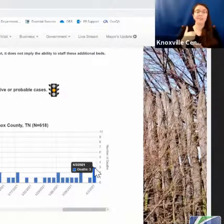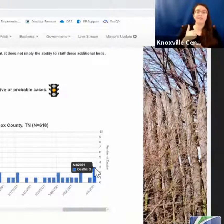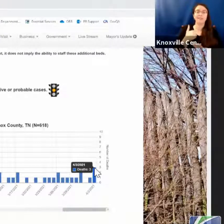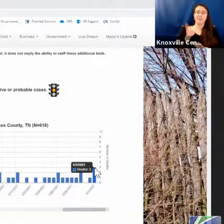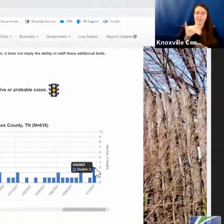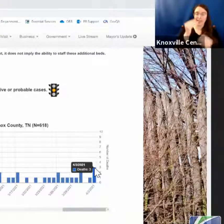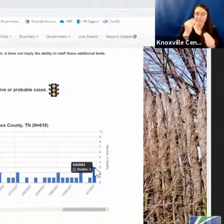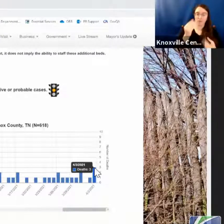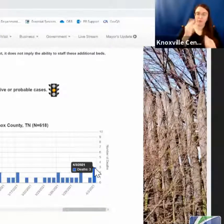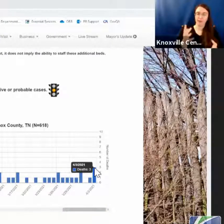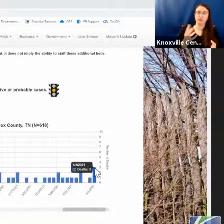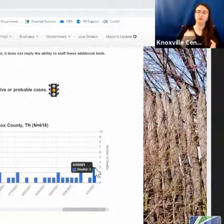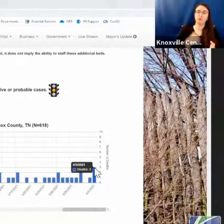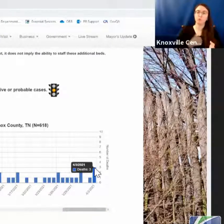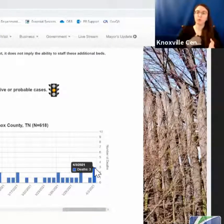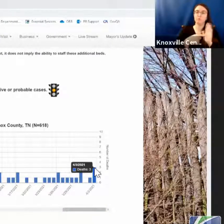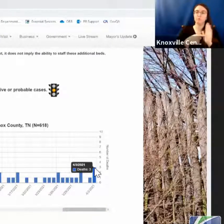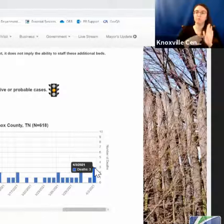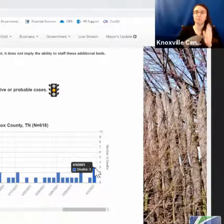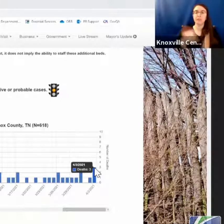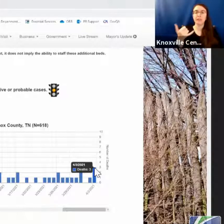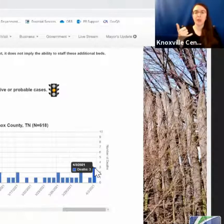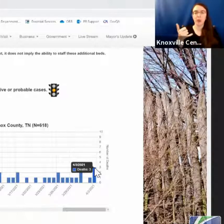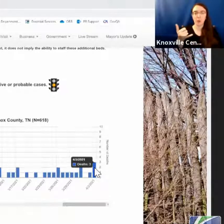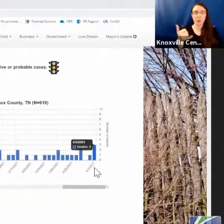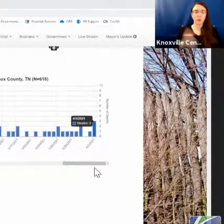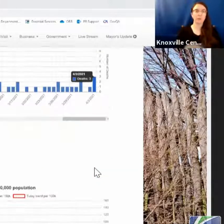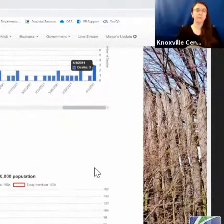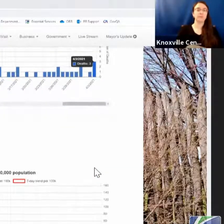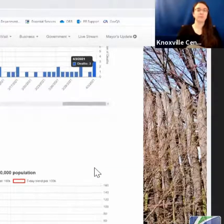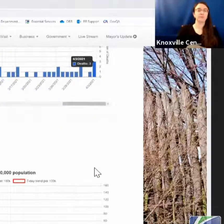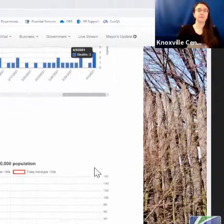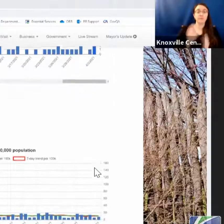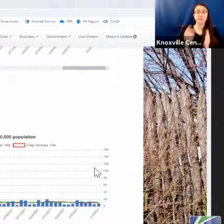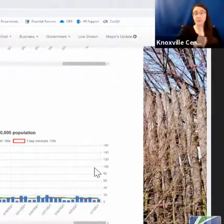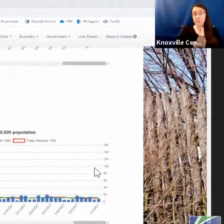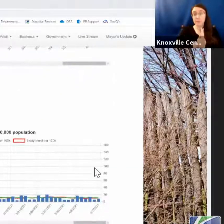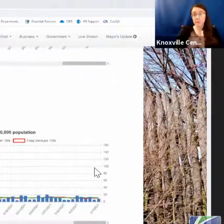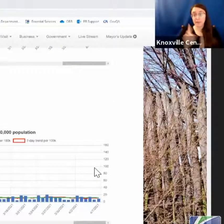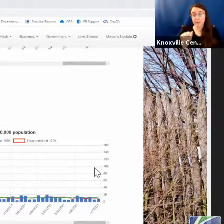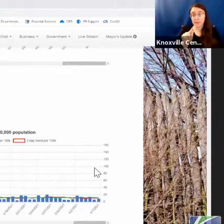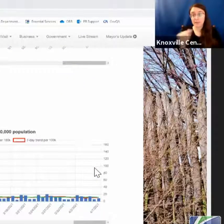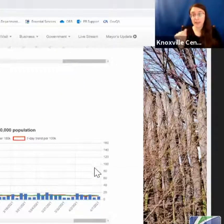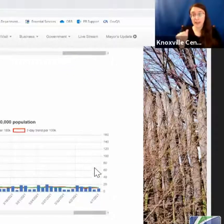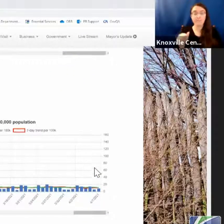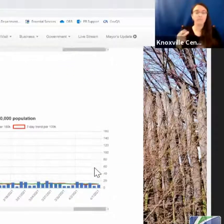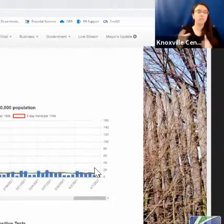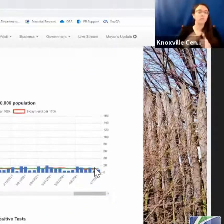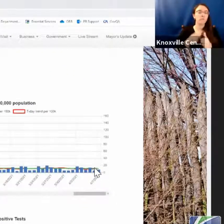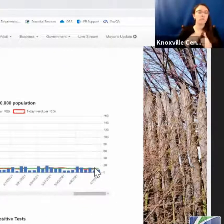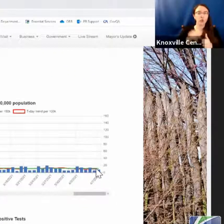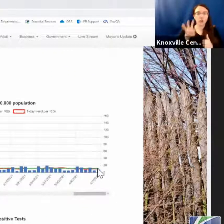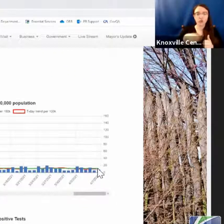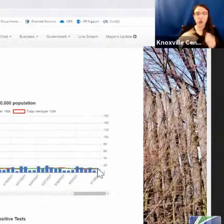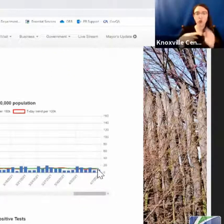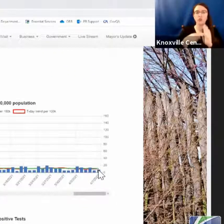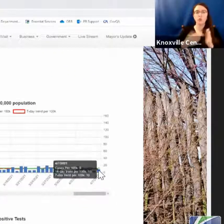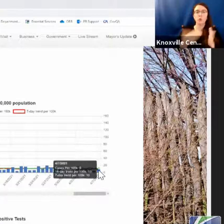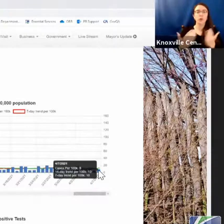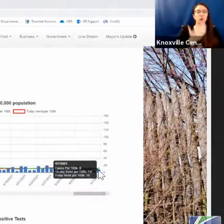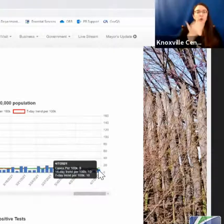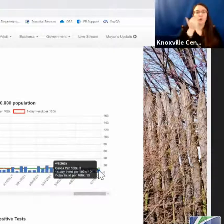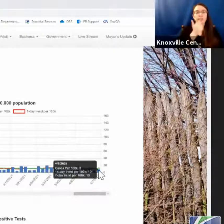as yellow. Under our supplemental data section, the first chart shows new daily COVID cases per